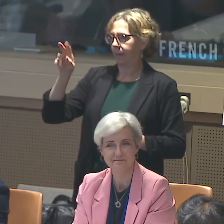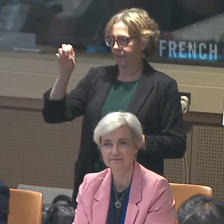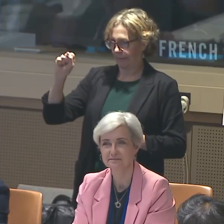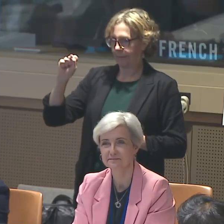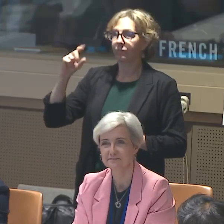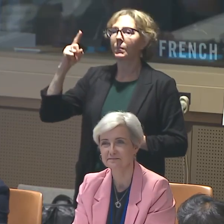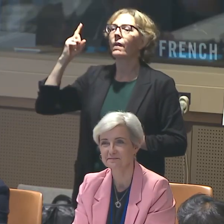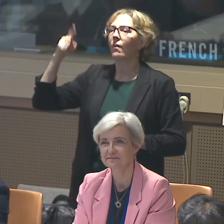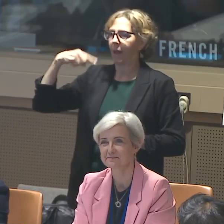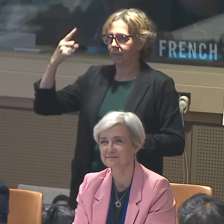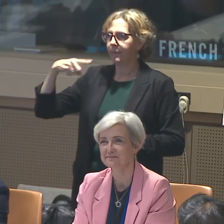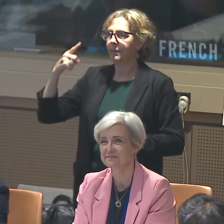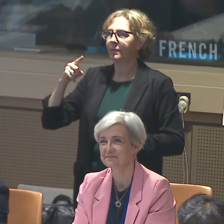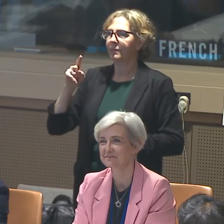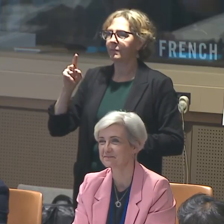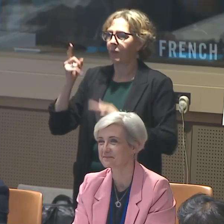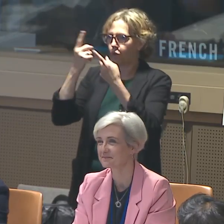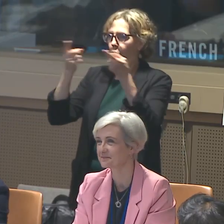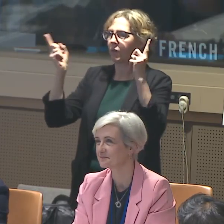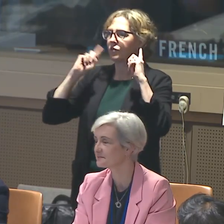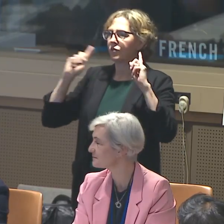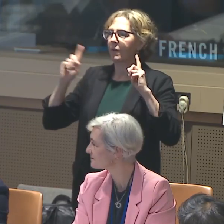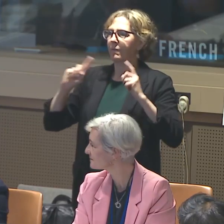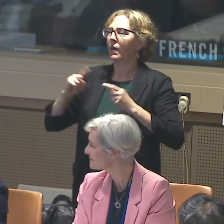I already presented. Morgan, the floor is yours.